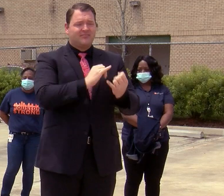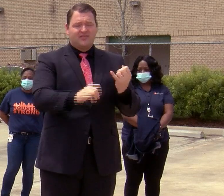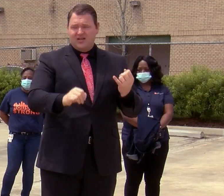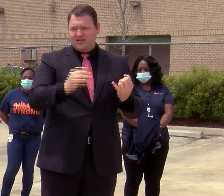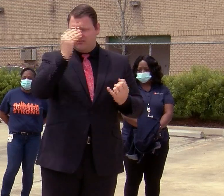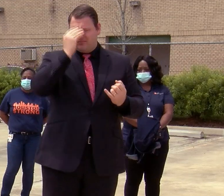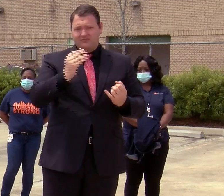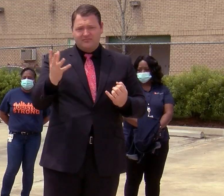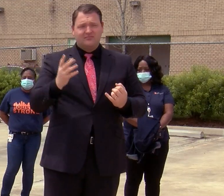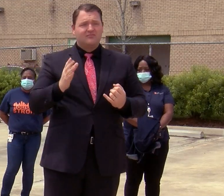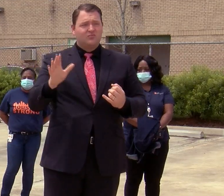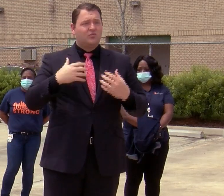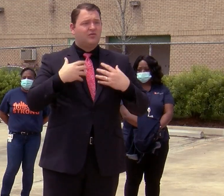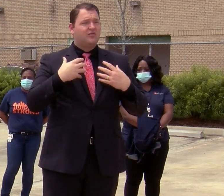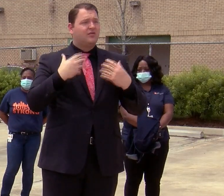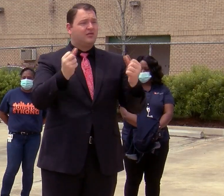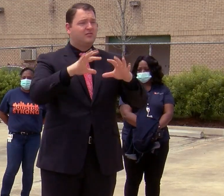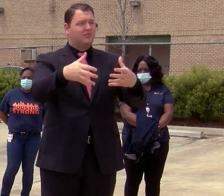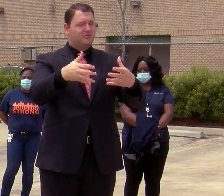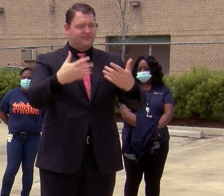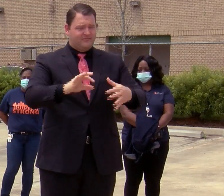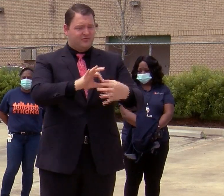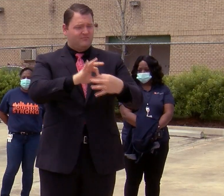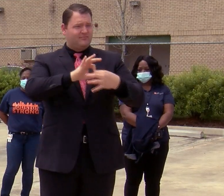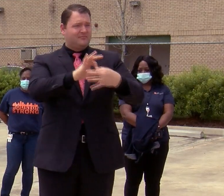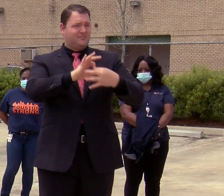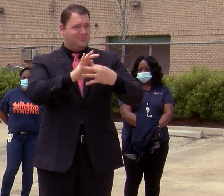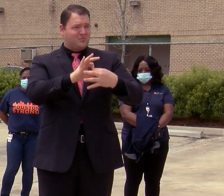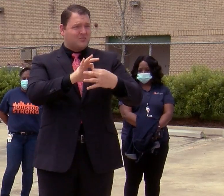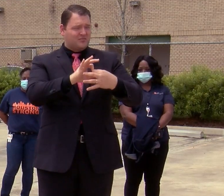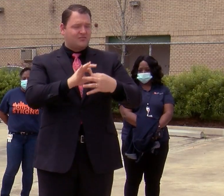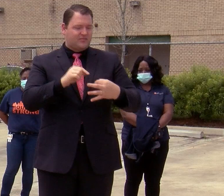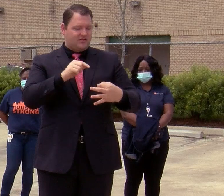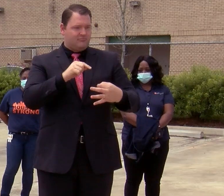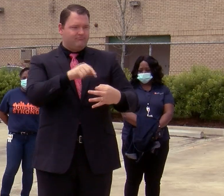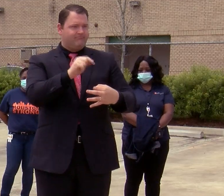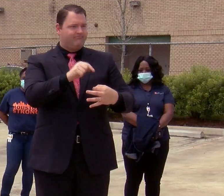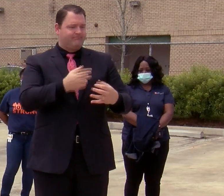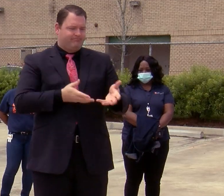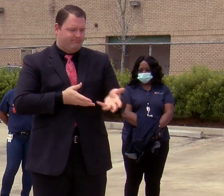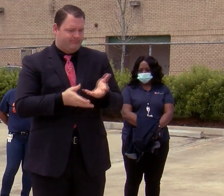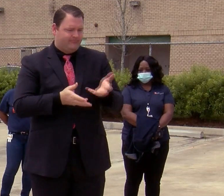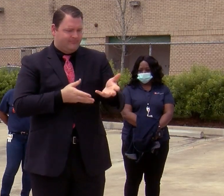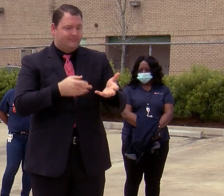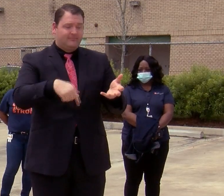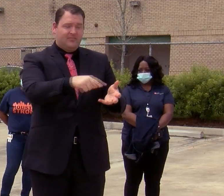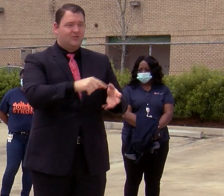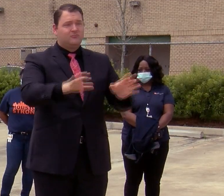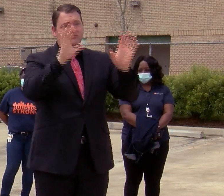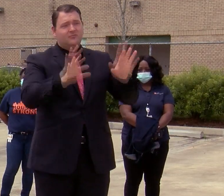that your health department has worked closely with us. They've done an outstanding job, and I'm proud